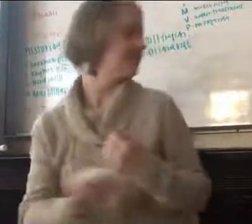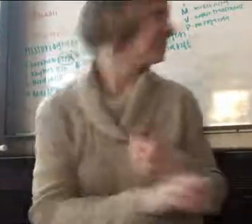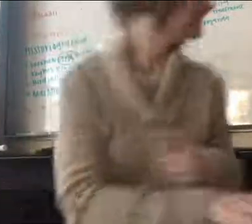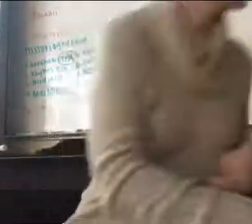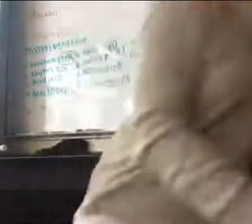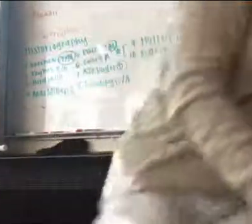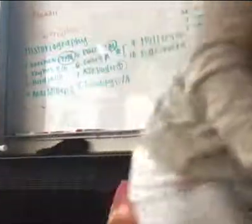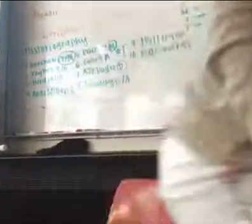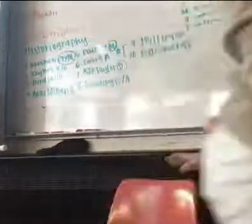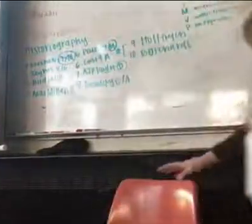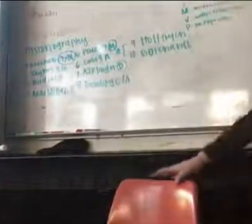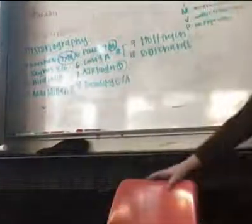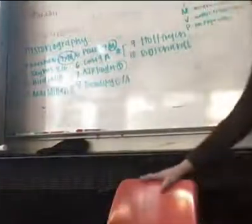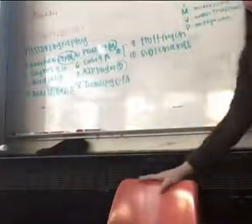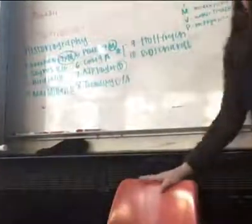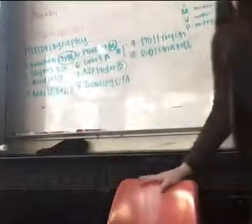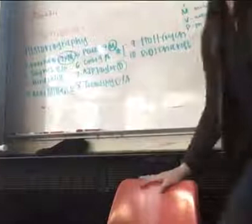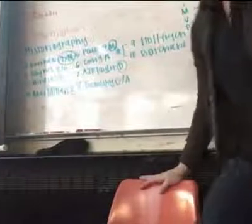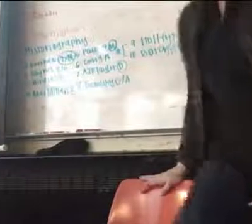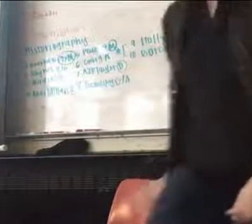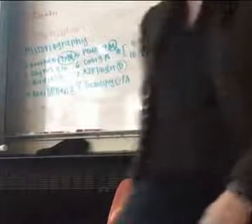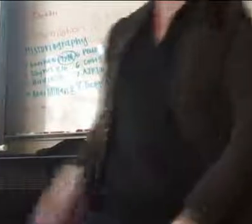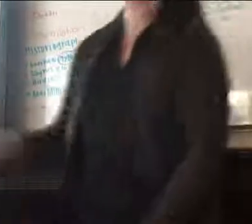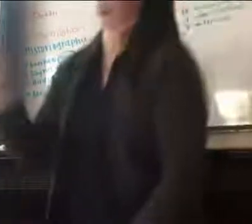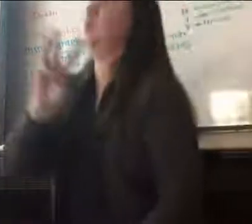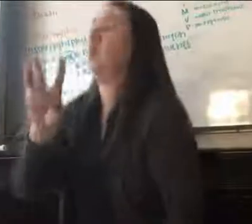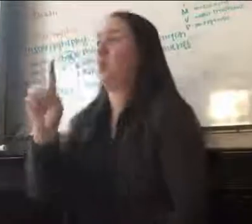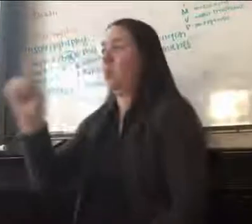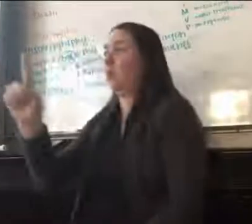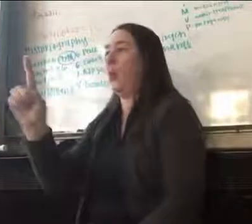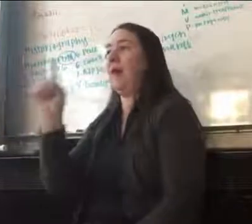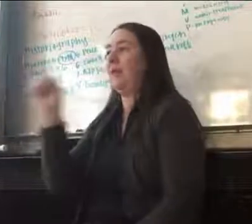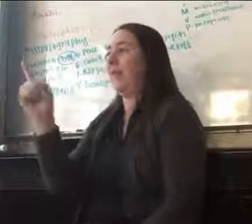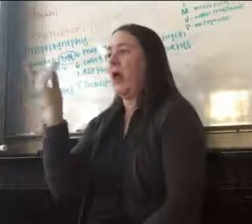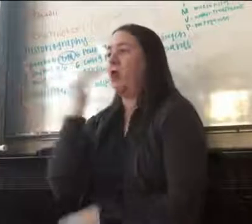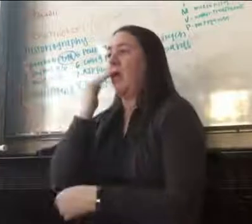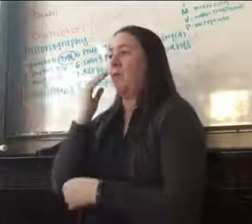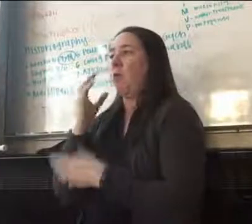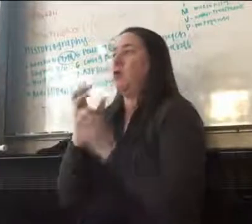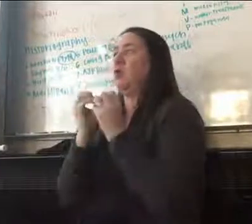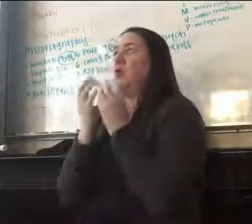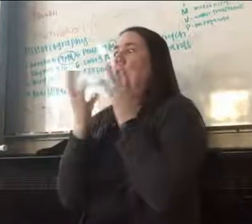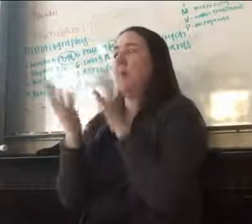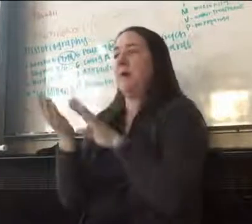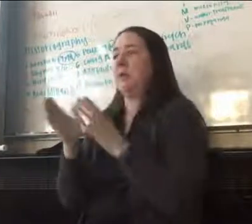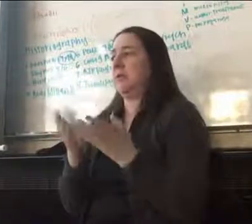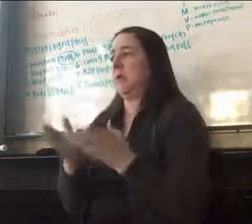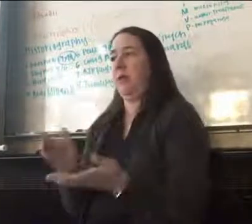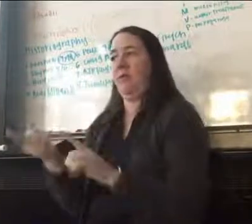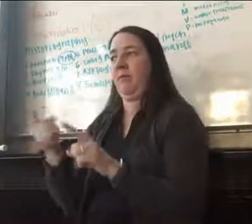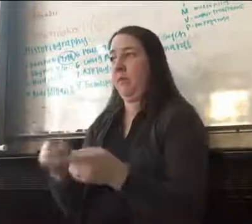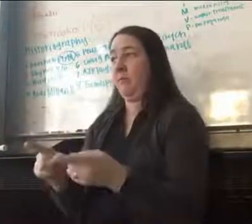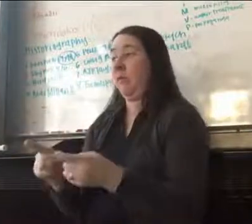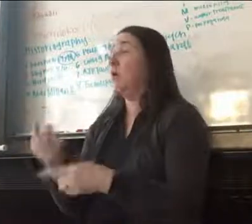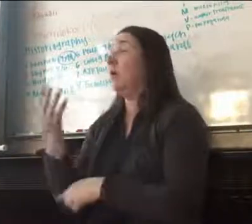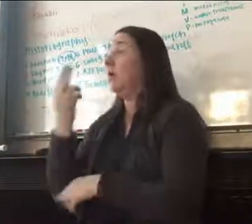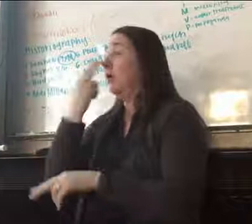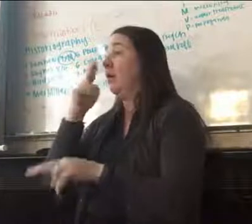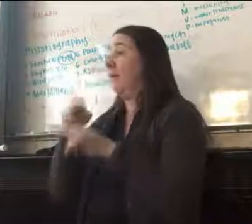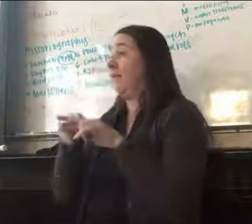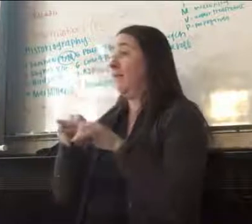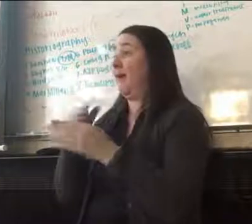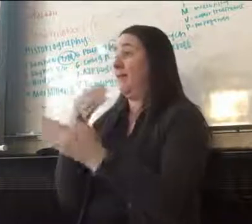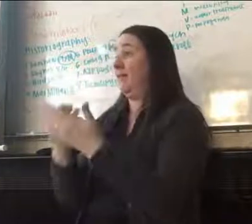really, World War I becomes known for this awful, terrible amounts of death going on. Now, fun fact about